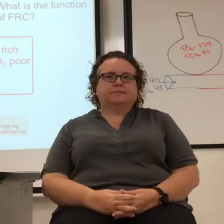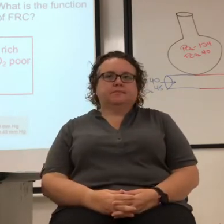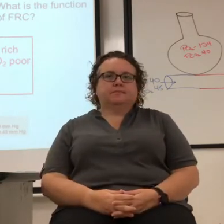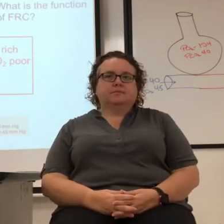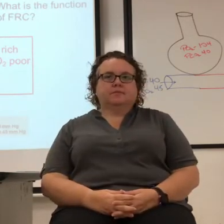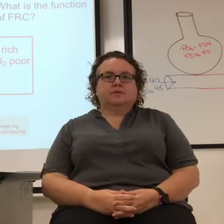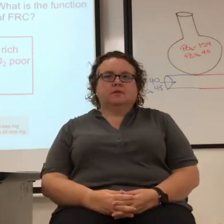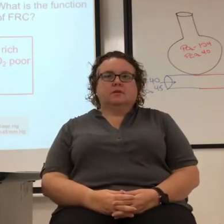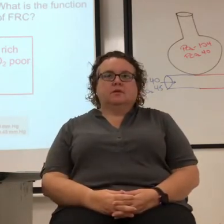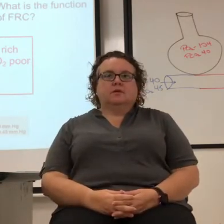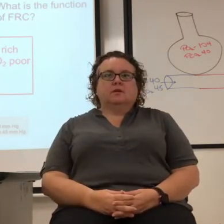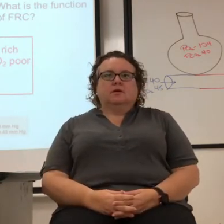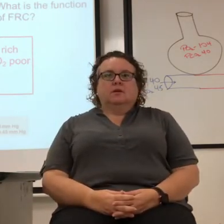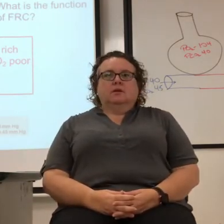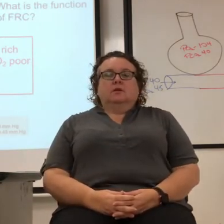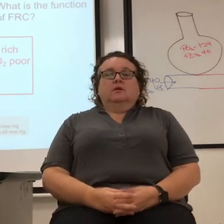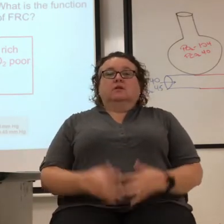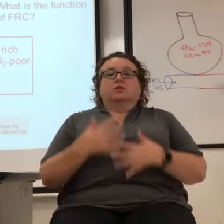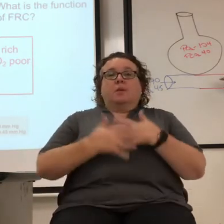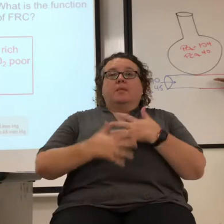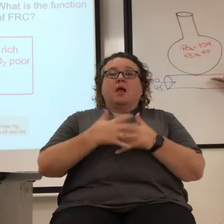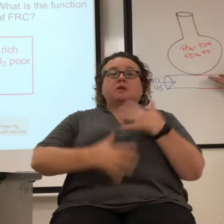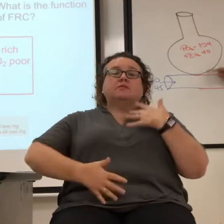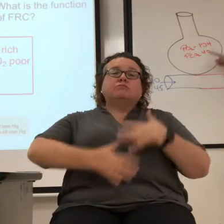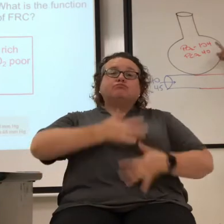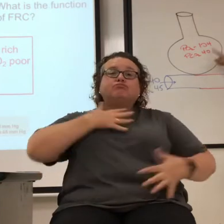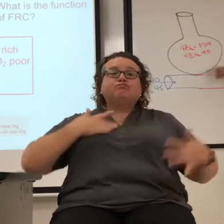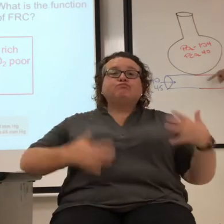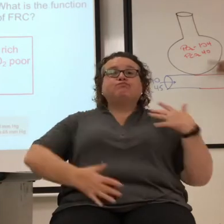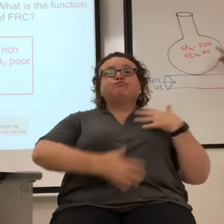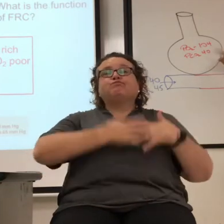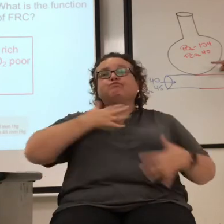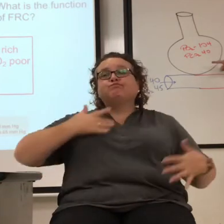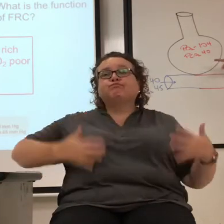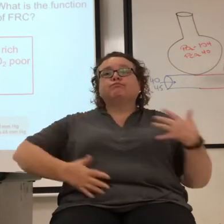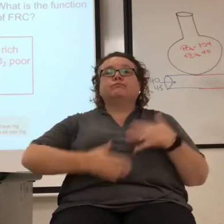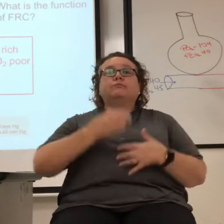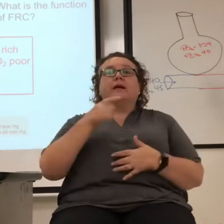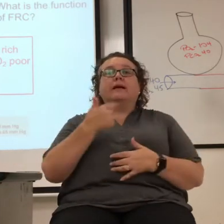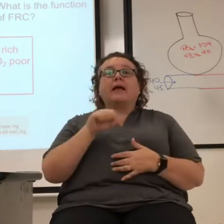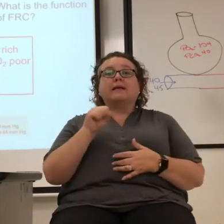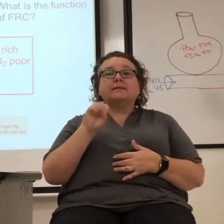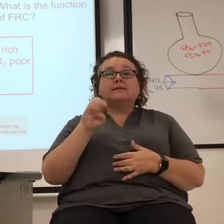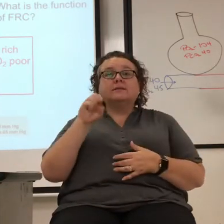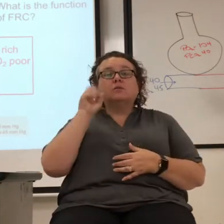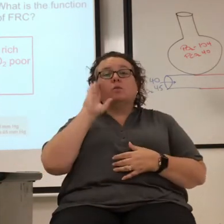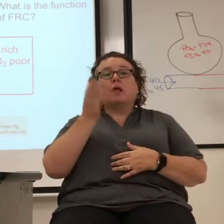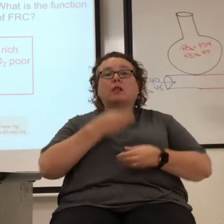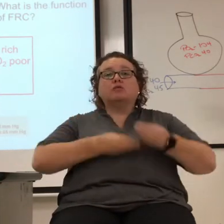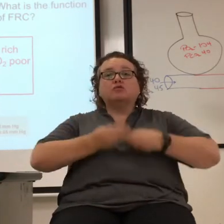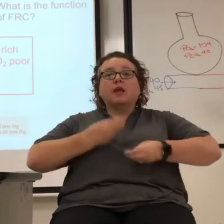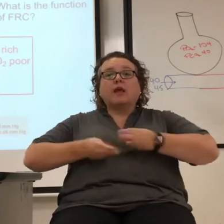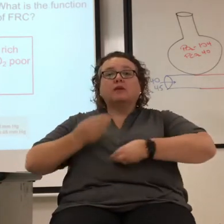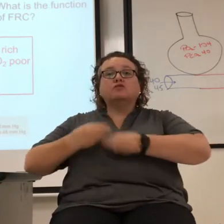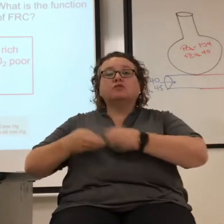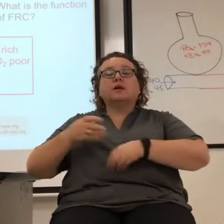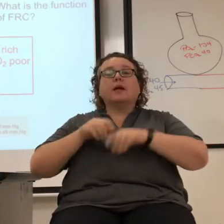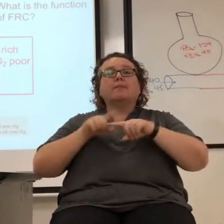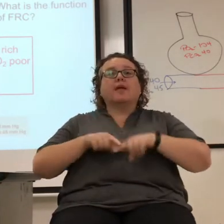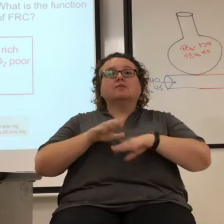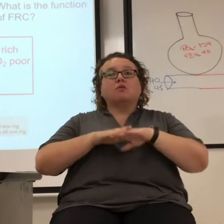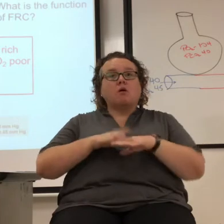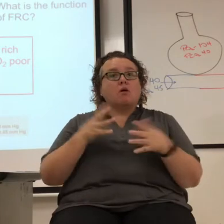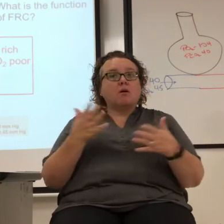so, blood's flowing by, the gases will be exchanged based on partial pressure